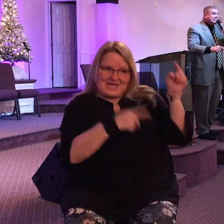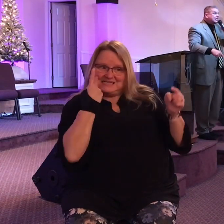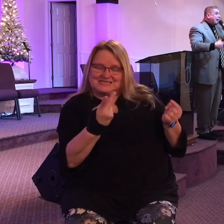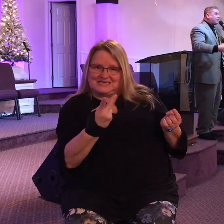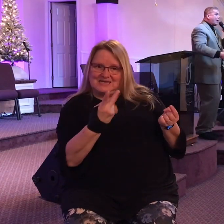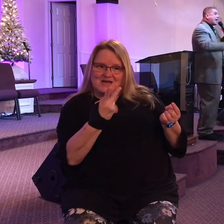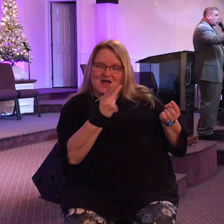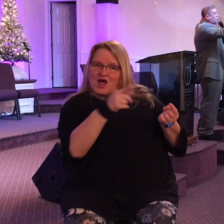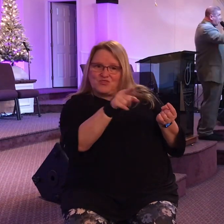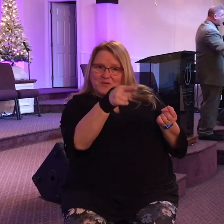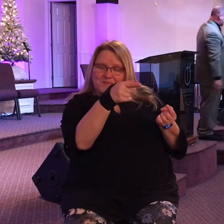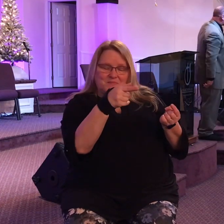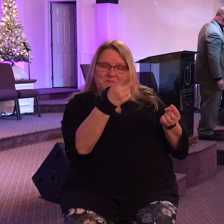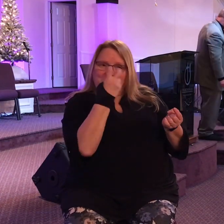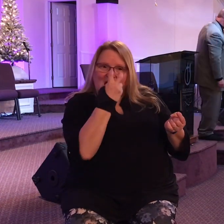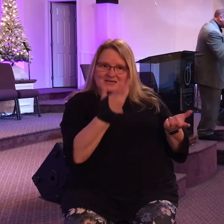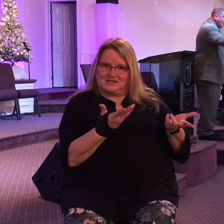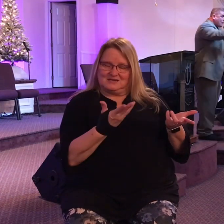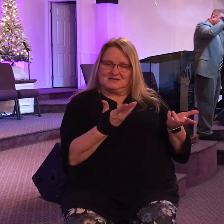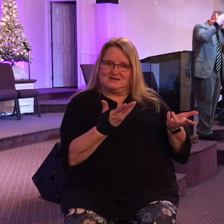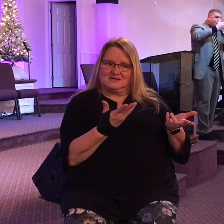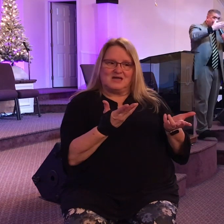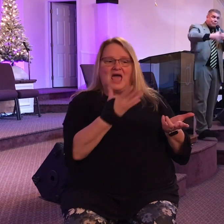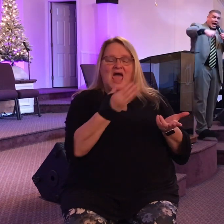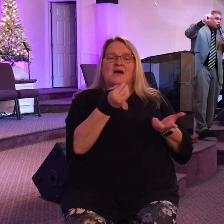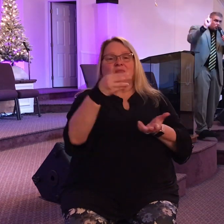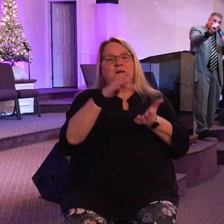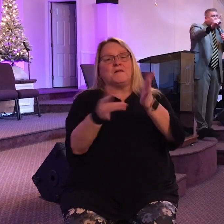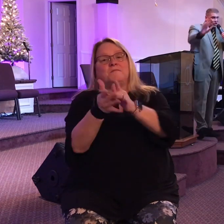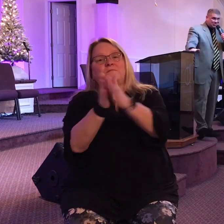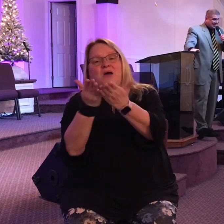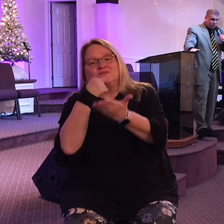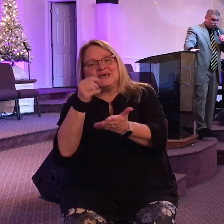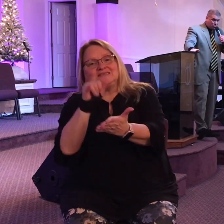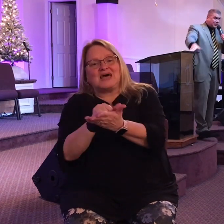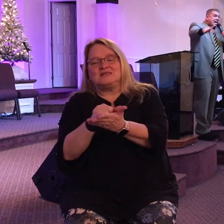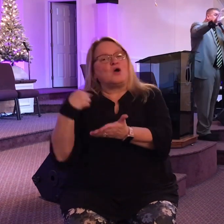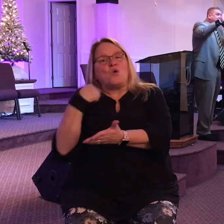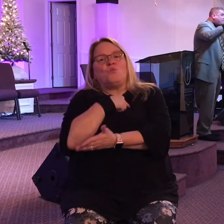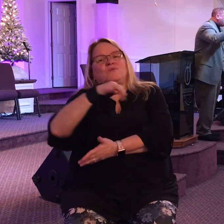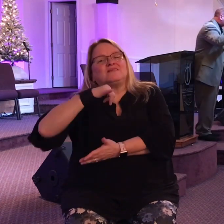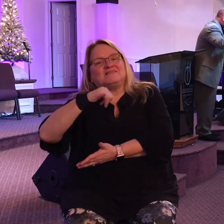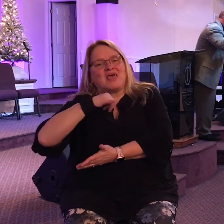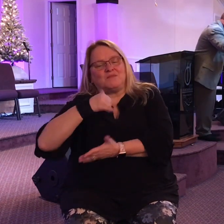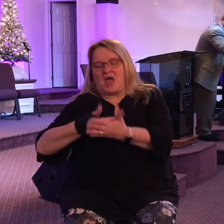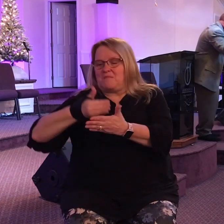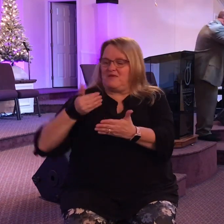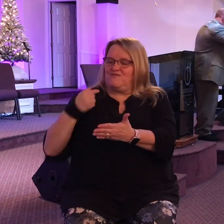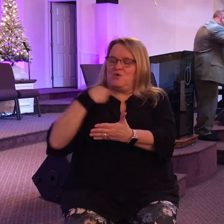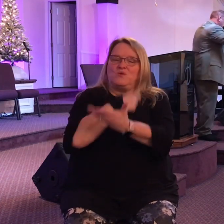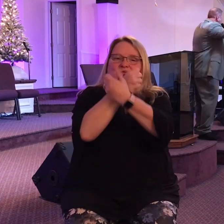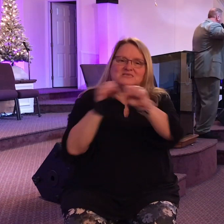And he says, by the way, you were like that too. That when you had blinders, you couldn't see the truth. Even if it was presented